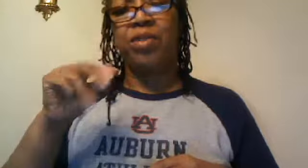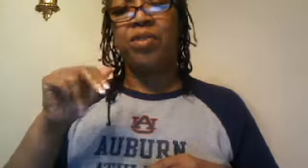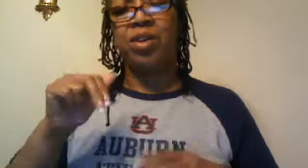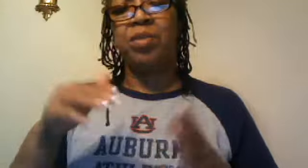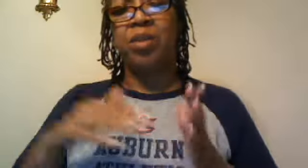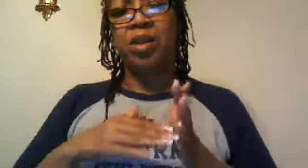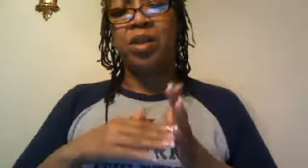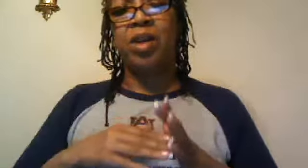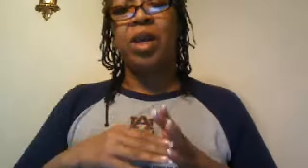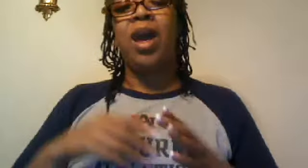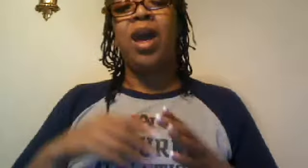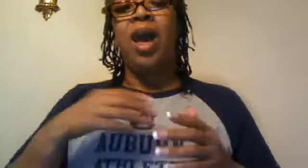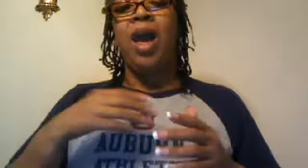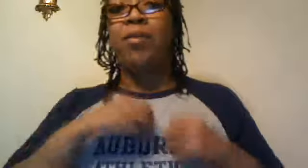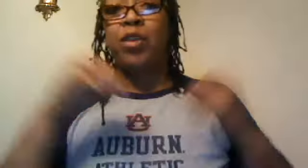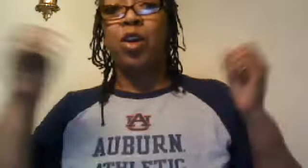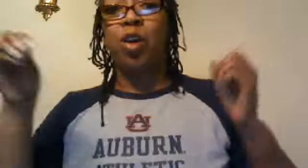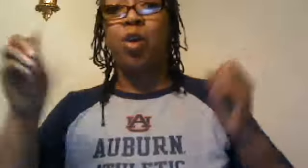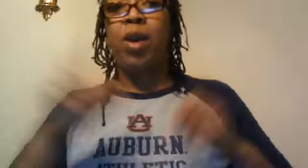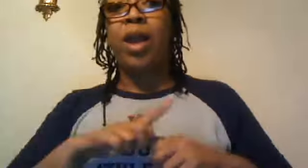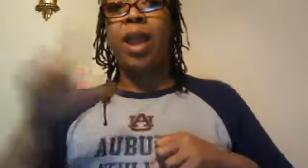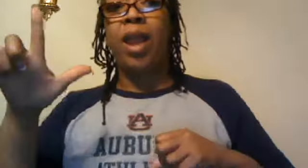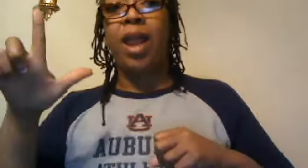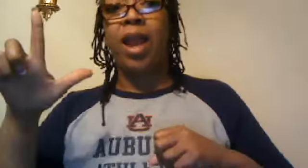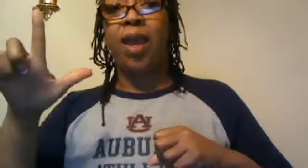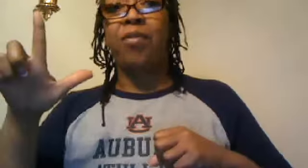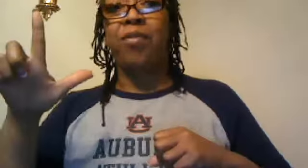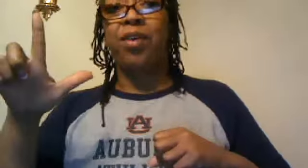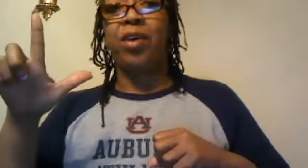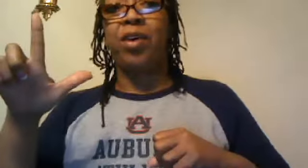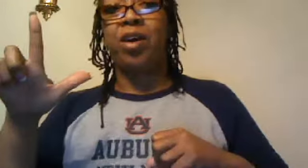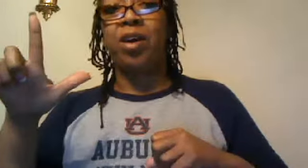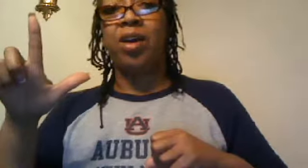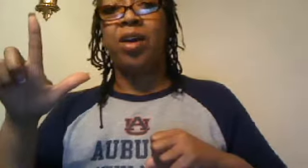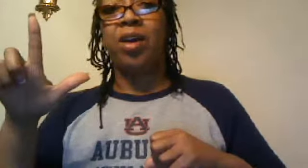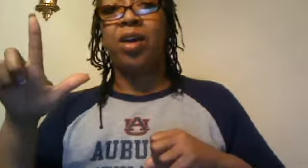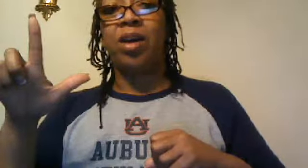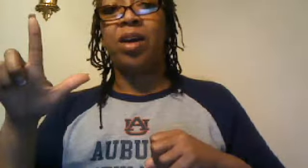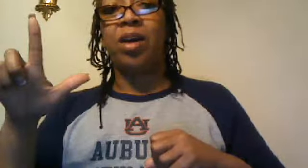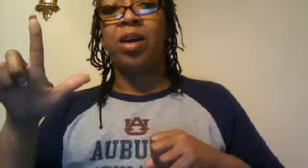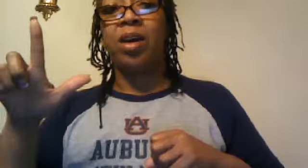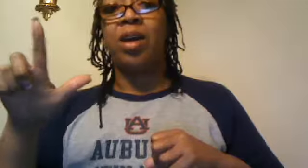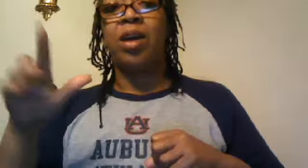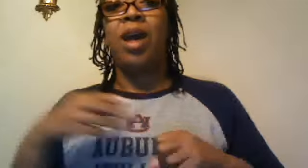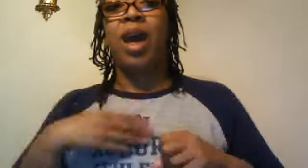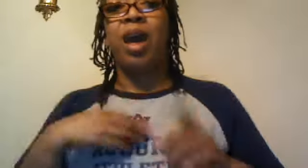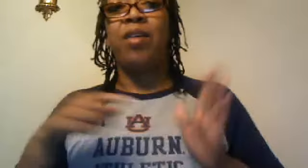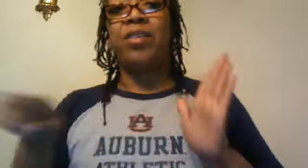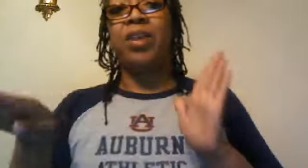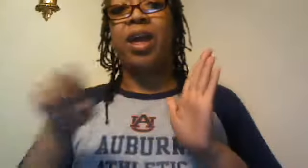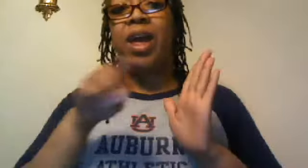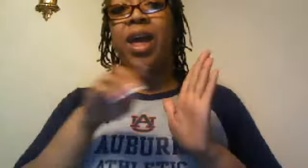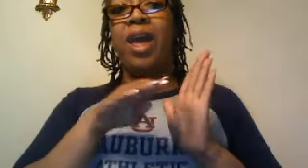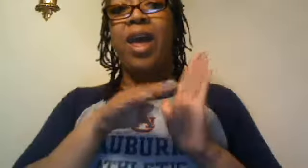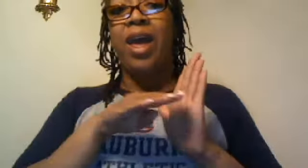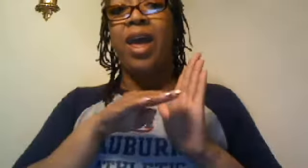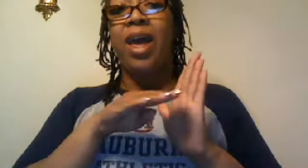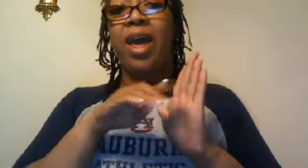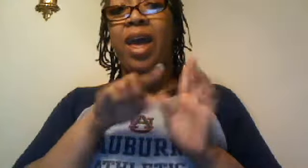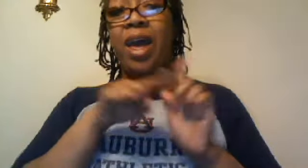go in the leftwards direction. So I'm going to subtract the same amount, or I could say I'm going to add the additive inverse, or I'm going to add the negative version of